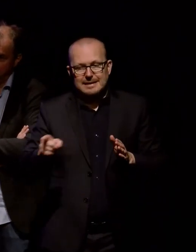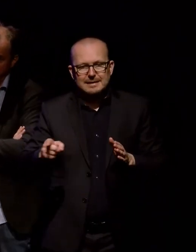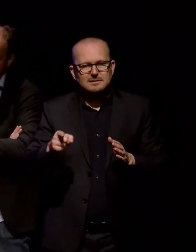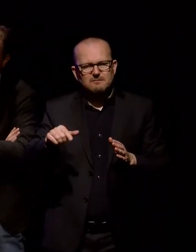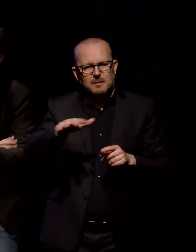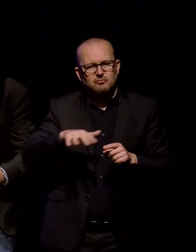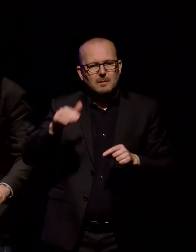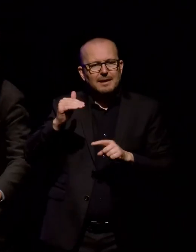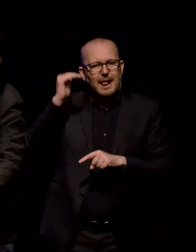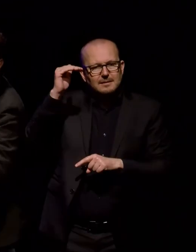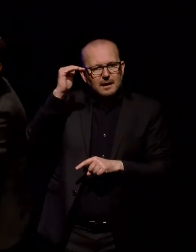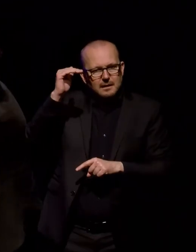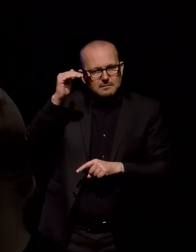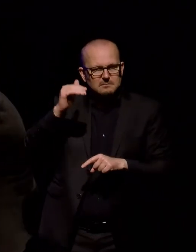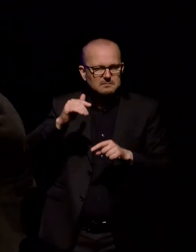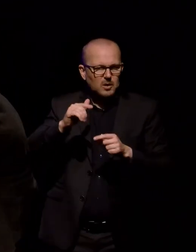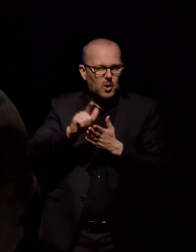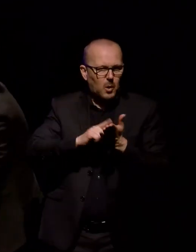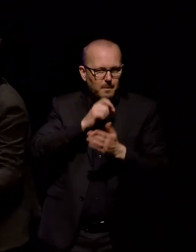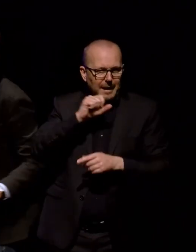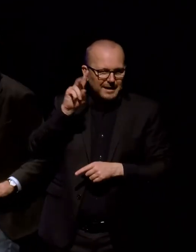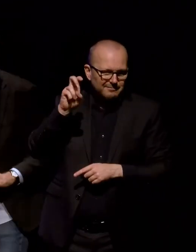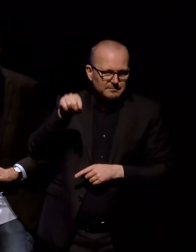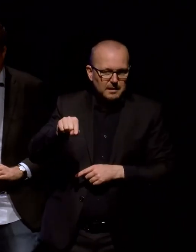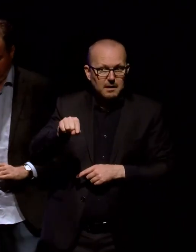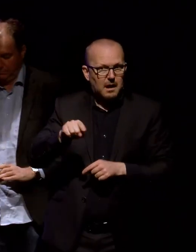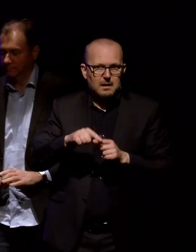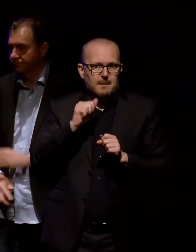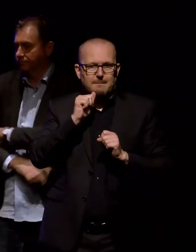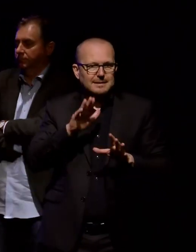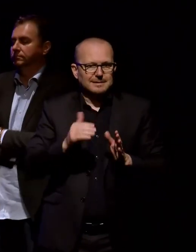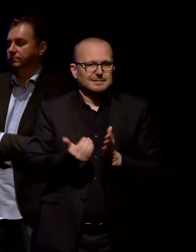lawman, and a really remarkable contemporary artist.